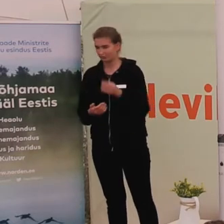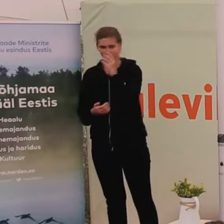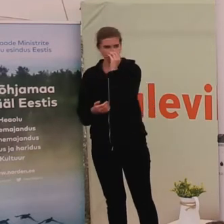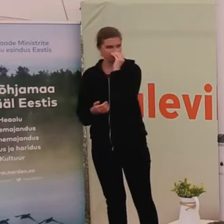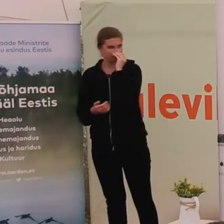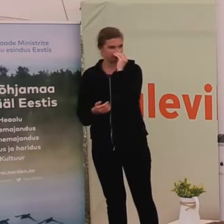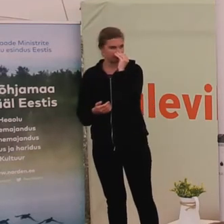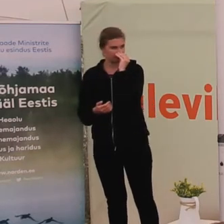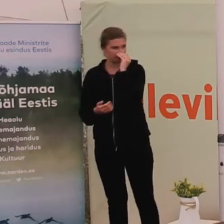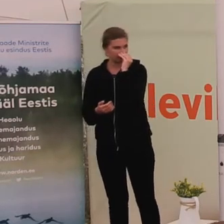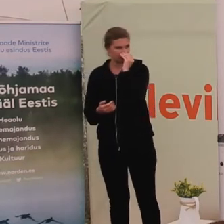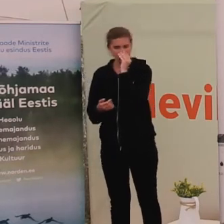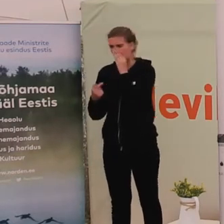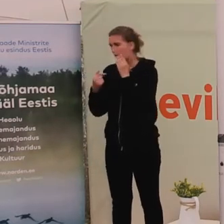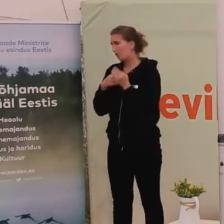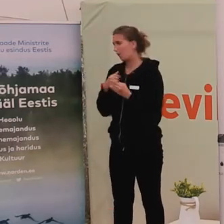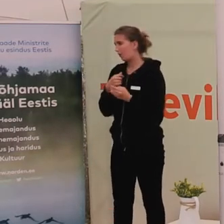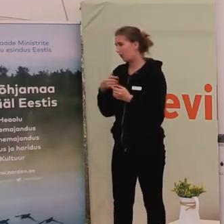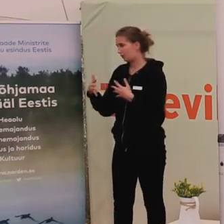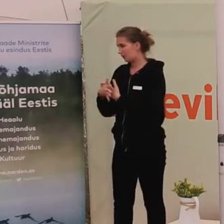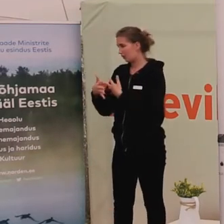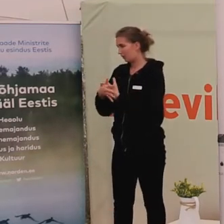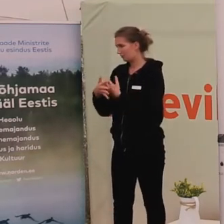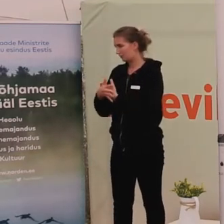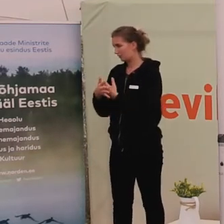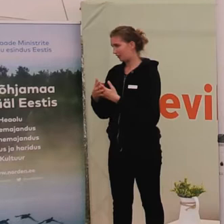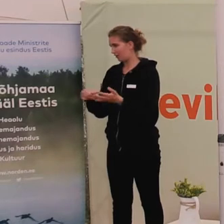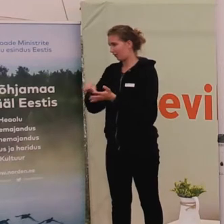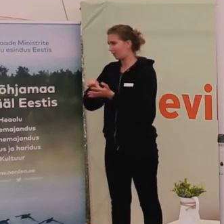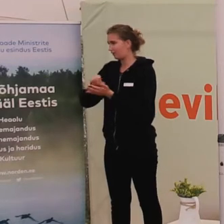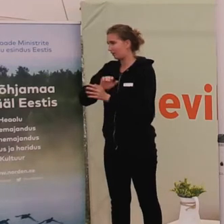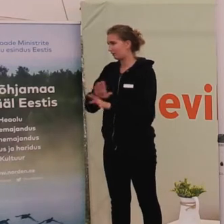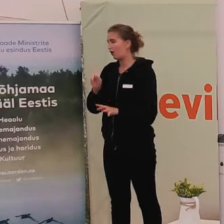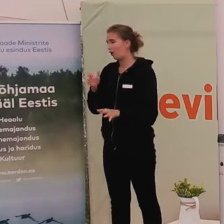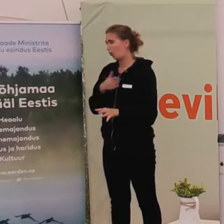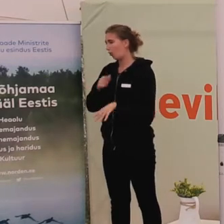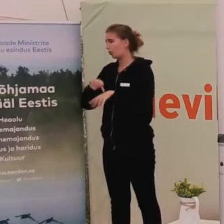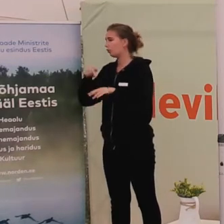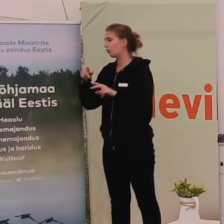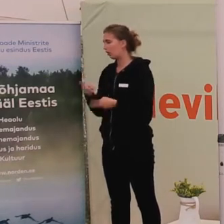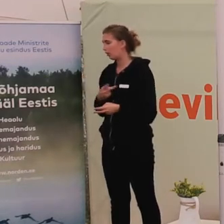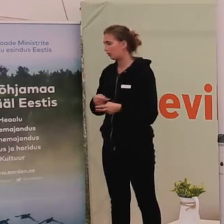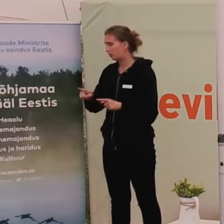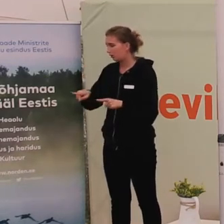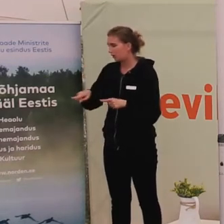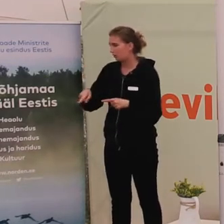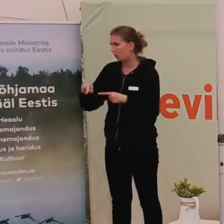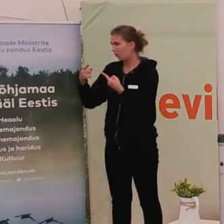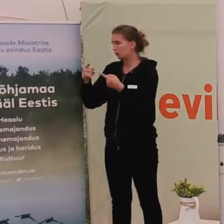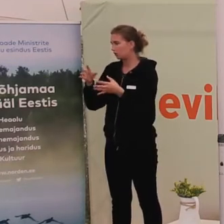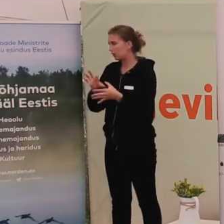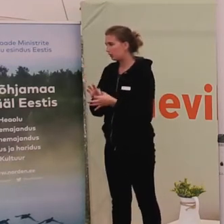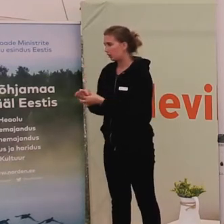well, I wouldn't advocate for a war, but it seems to me as well that growth is similar to oil shale.